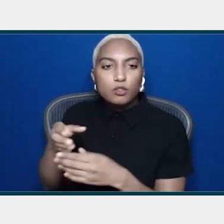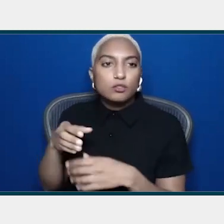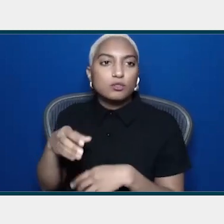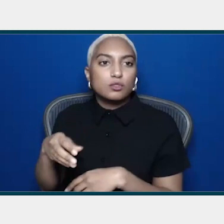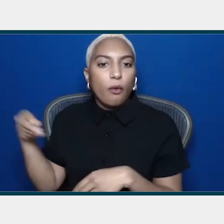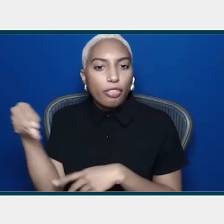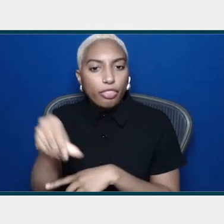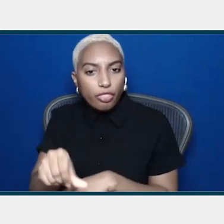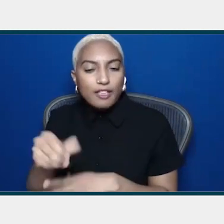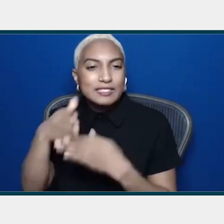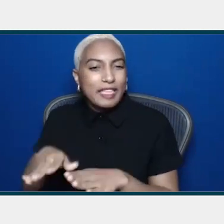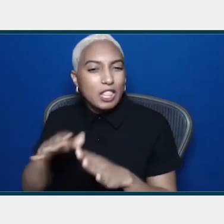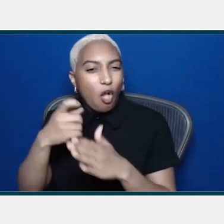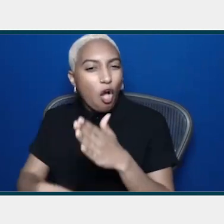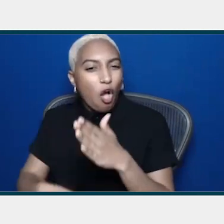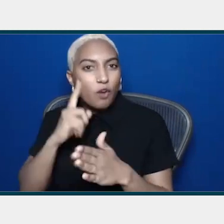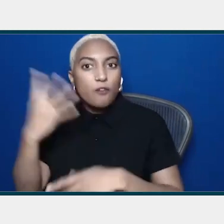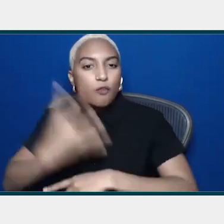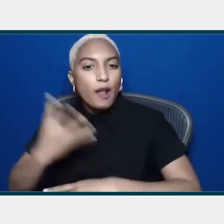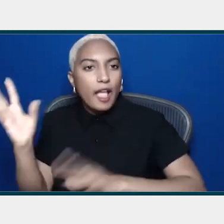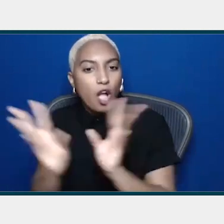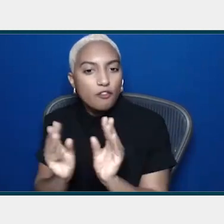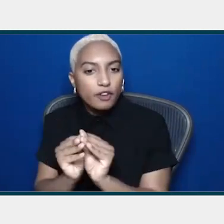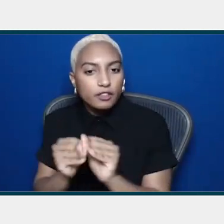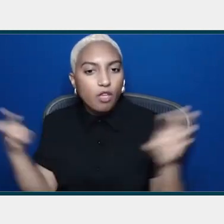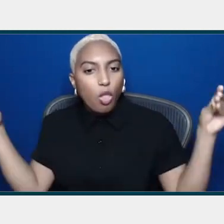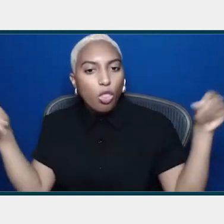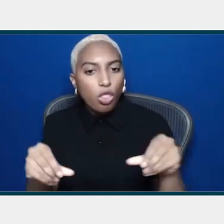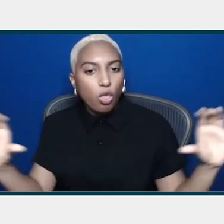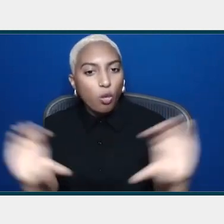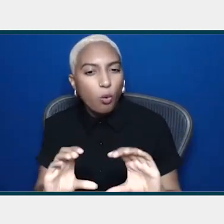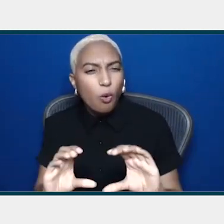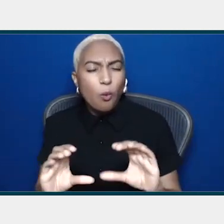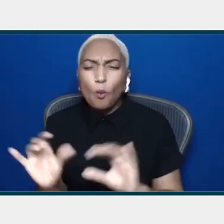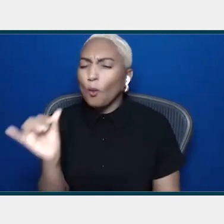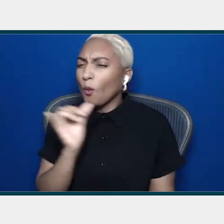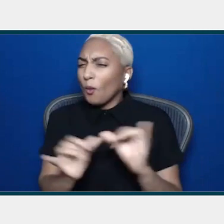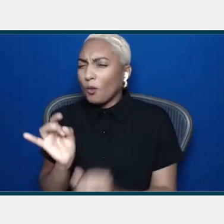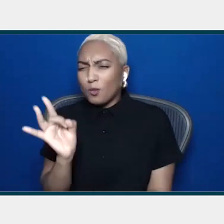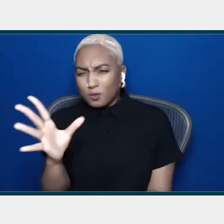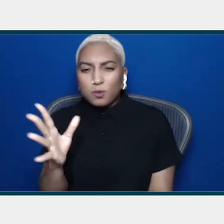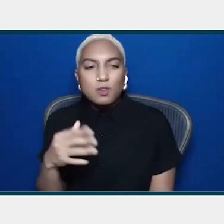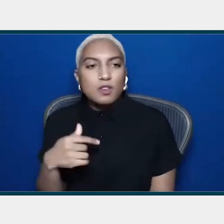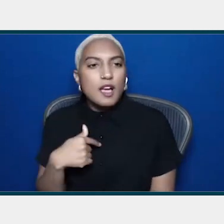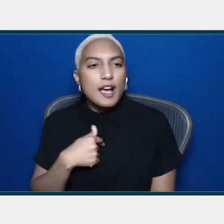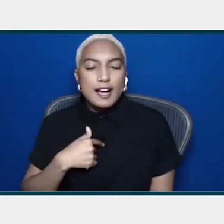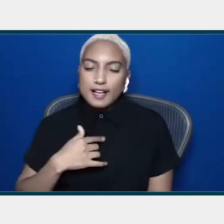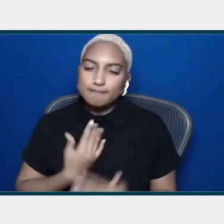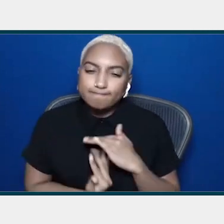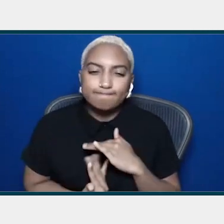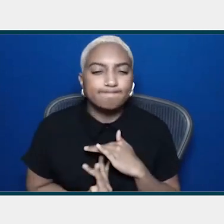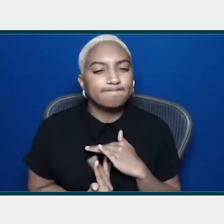her. What is the standard for requirements for companies, organizations to accommodate? I want to hold